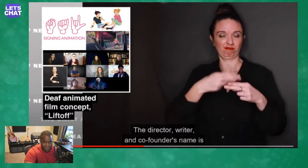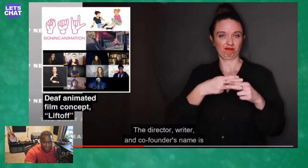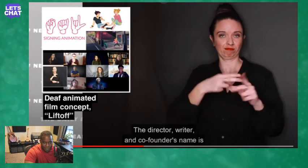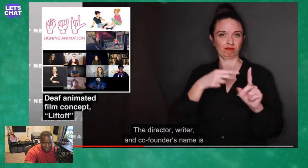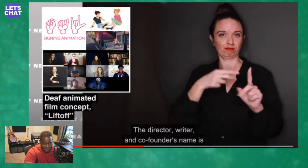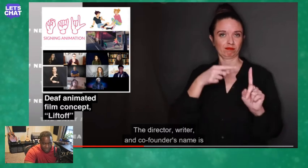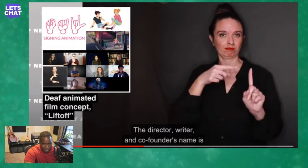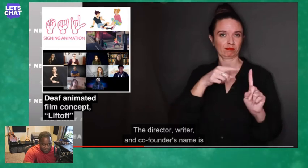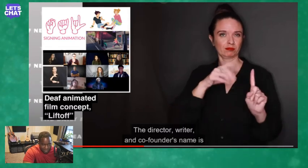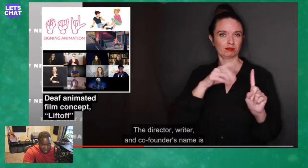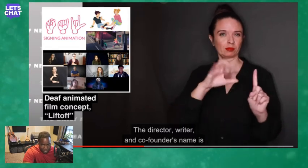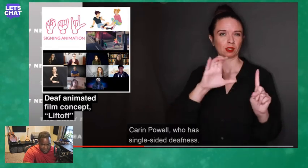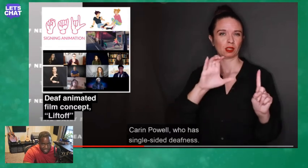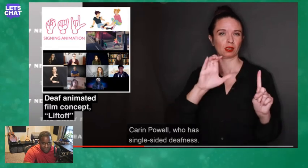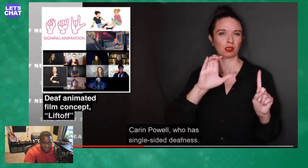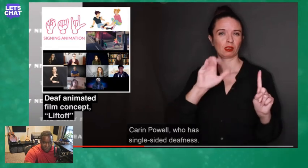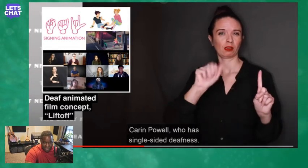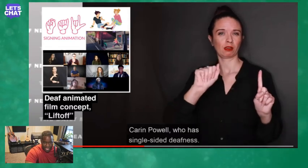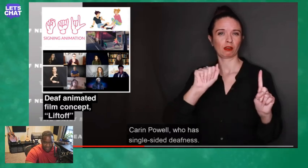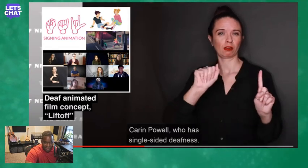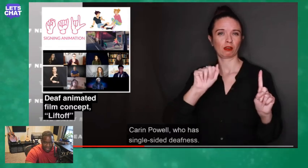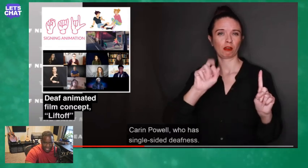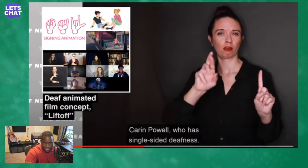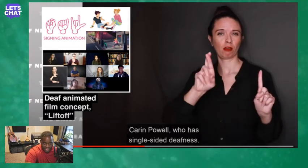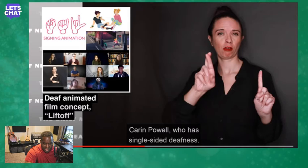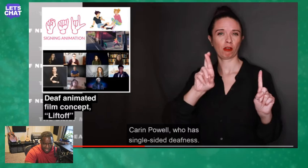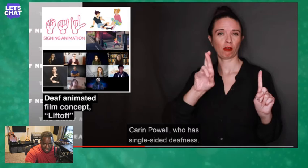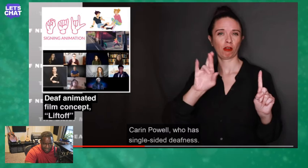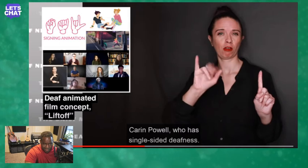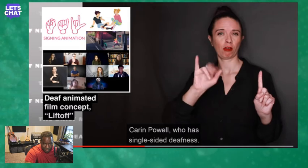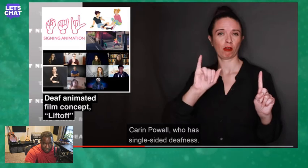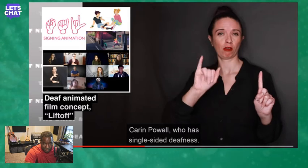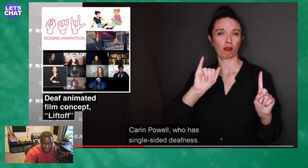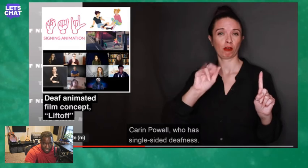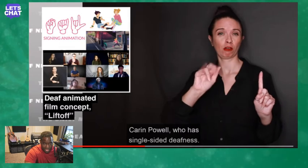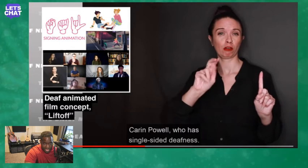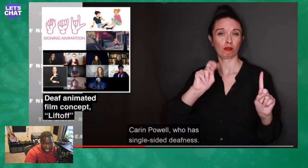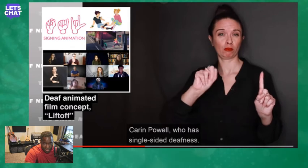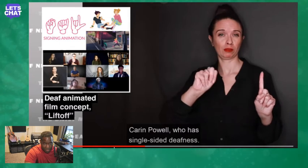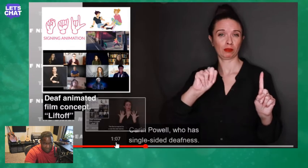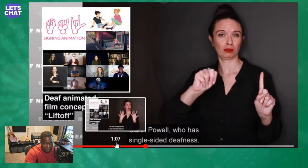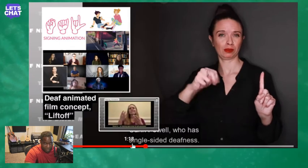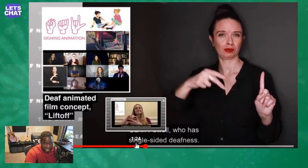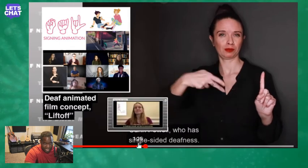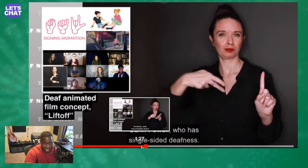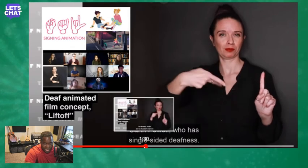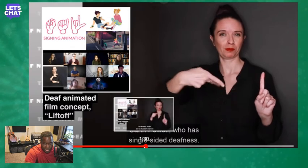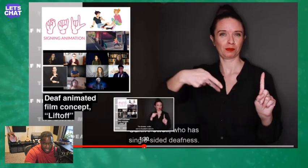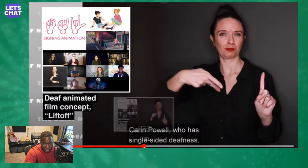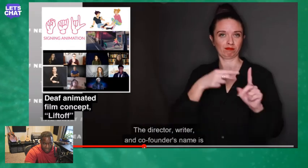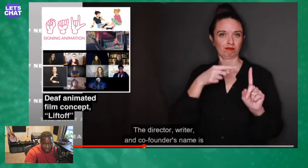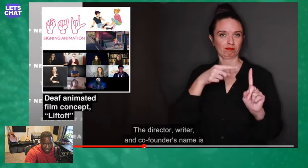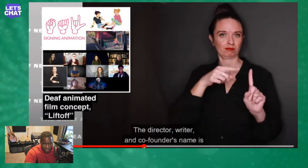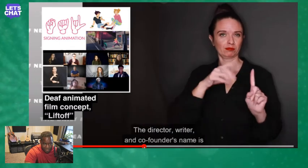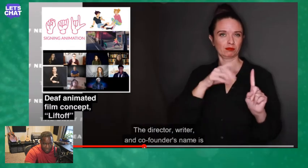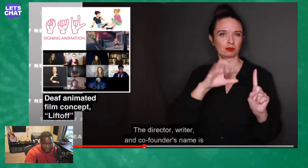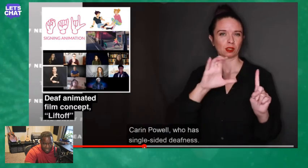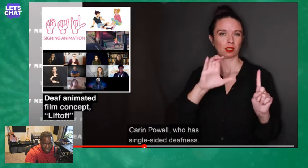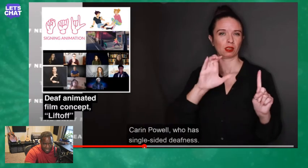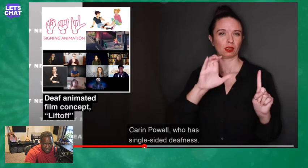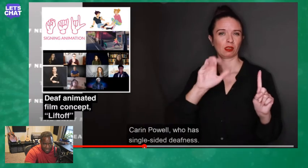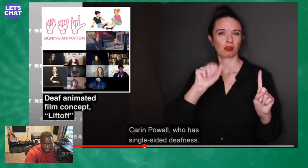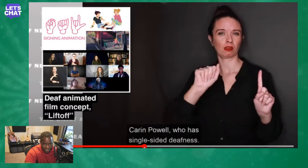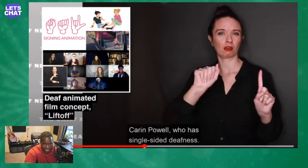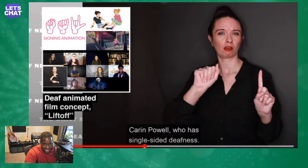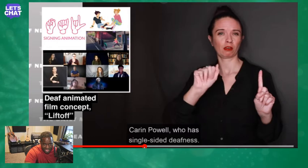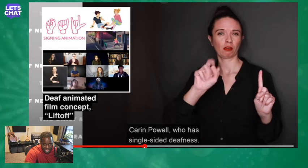That person, all those three people, that person's name is C-A, oh my God. I'm going to see if I get